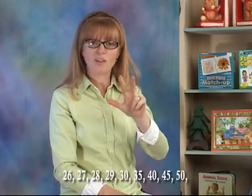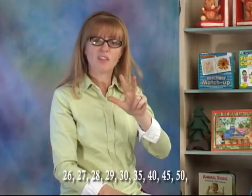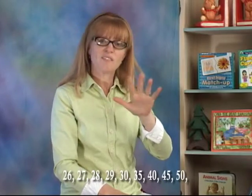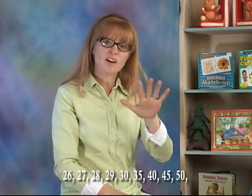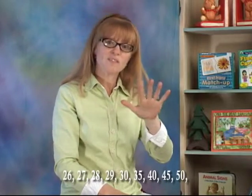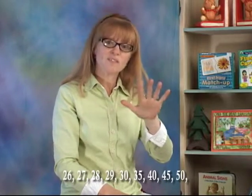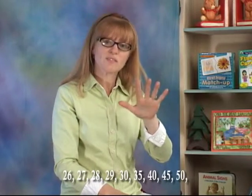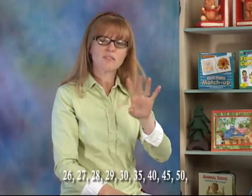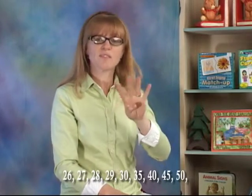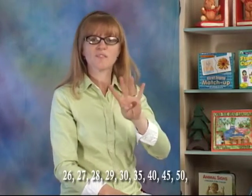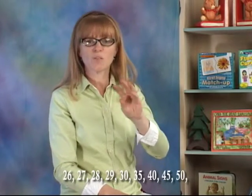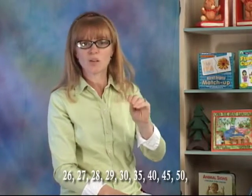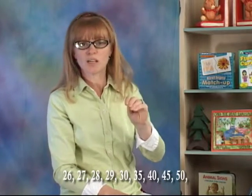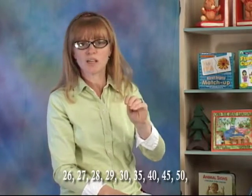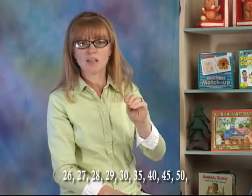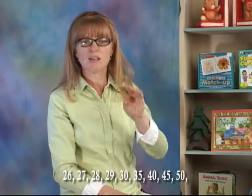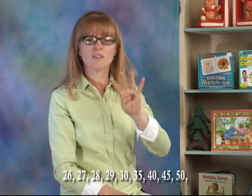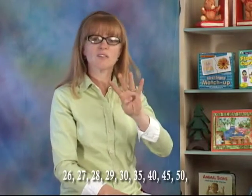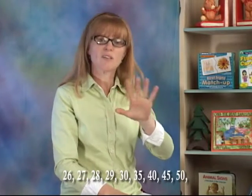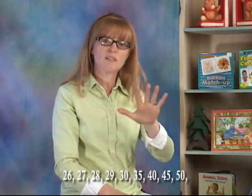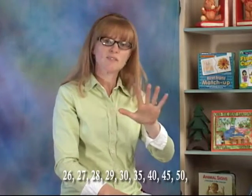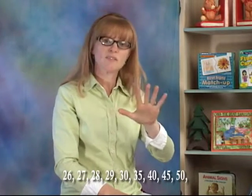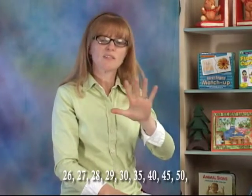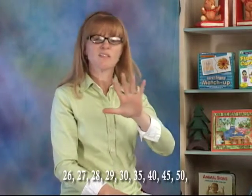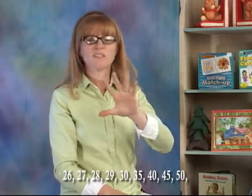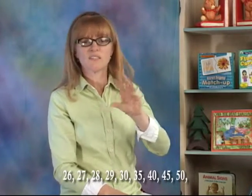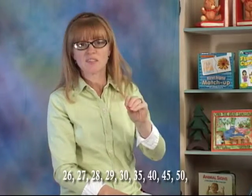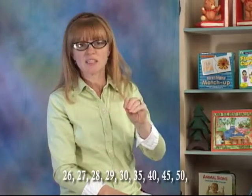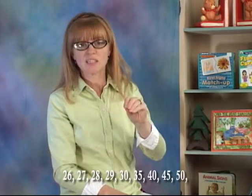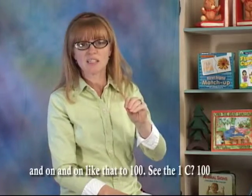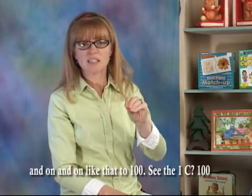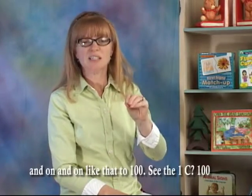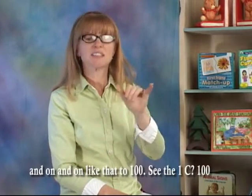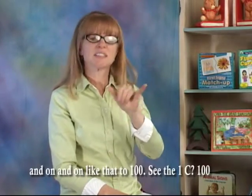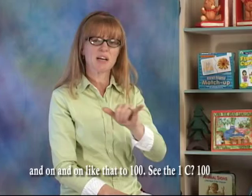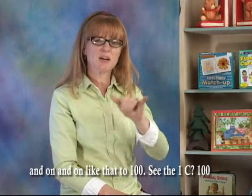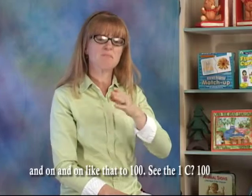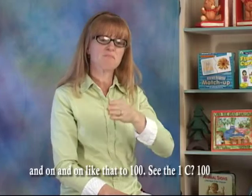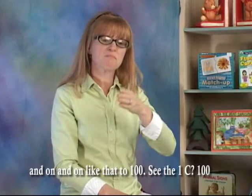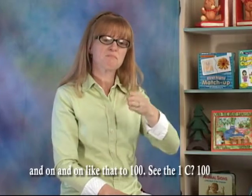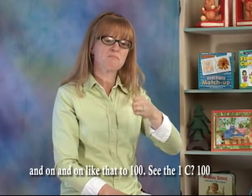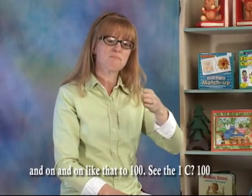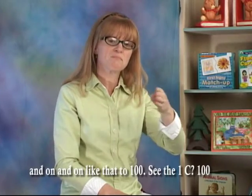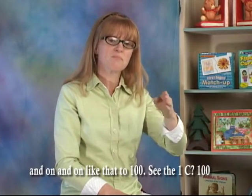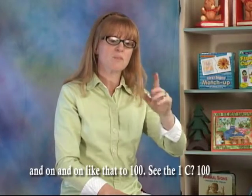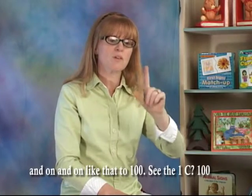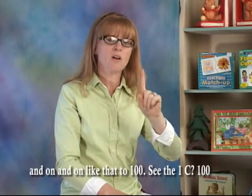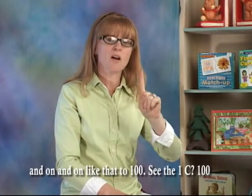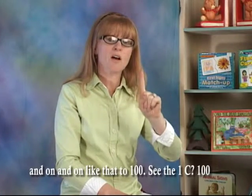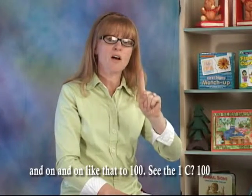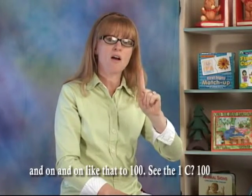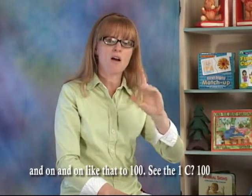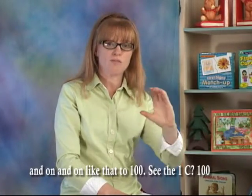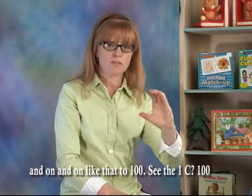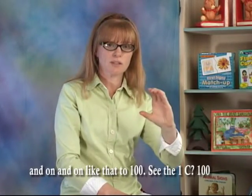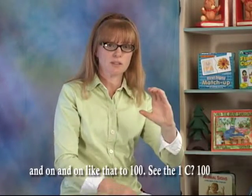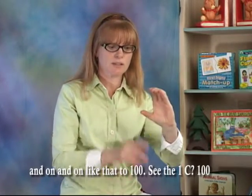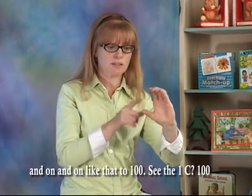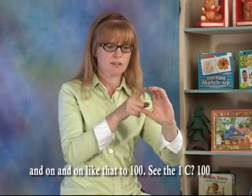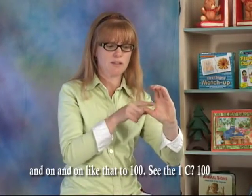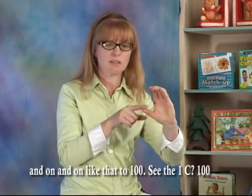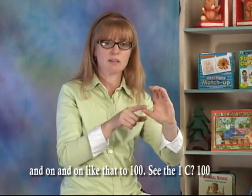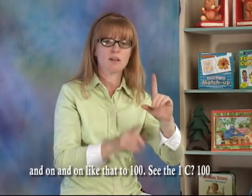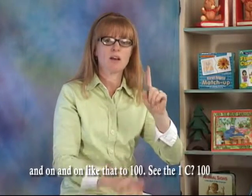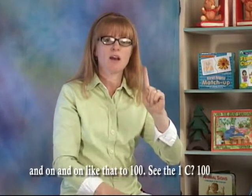30, 35, 40, 45, 50, and on like that to